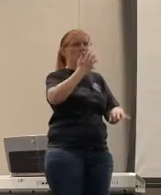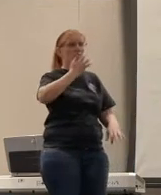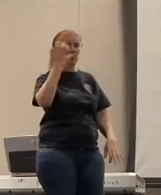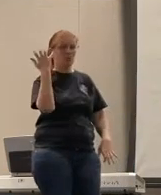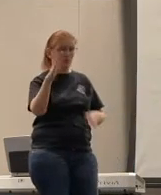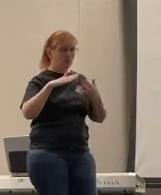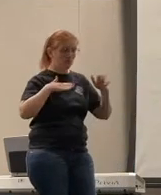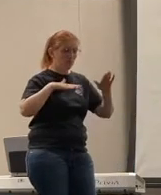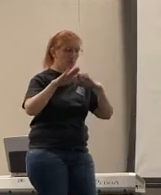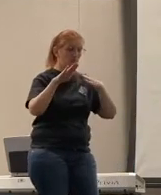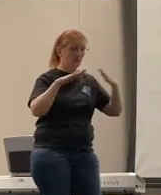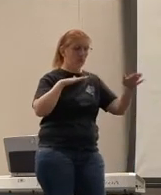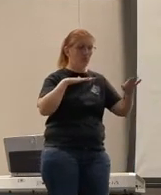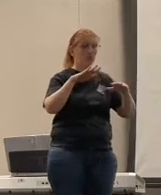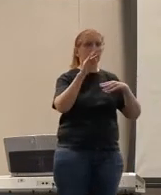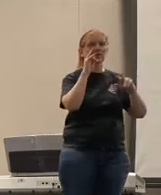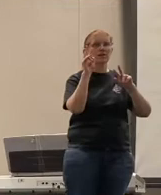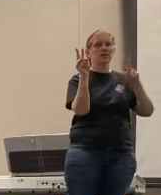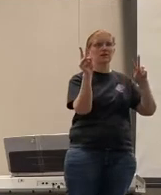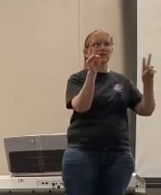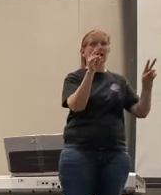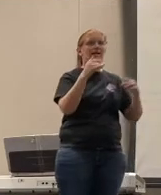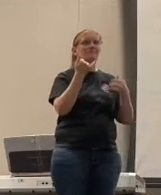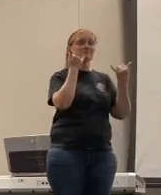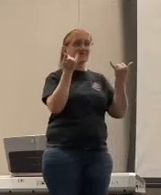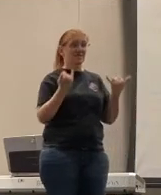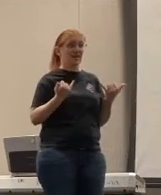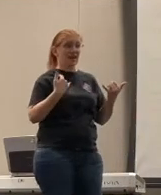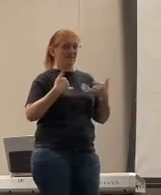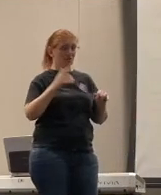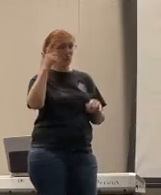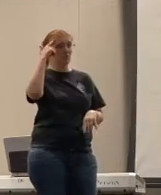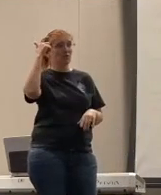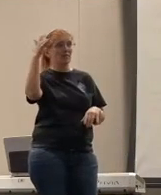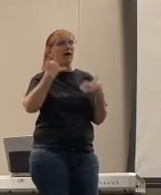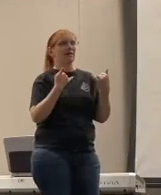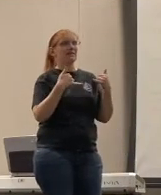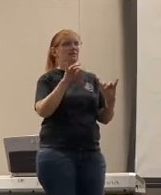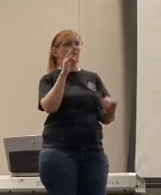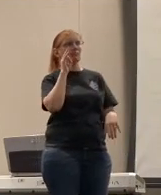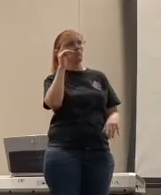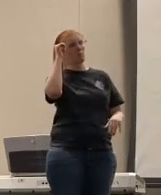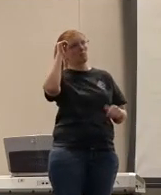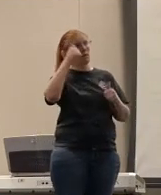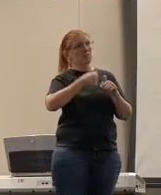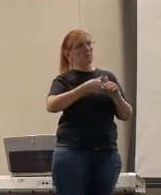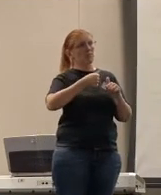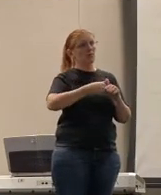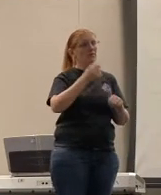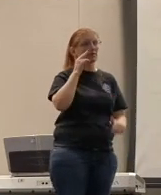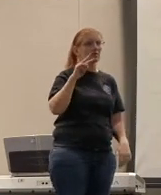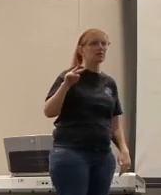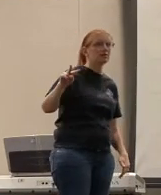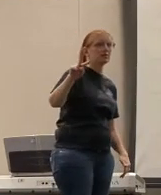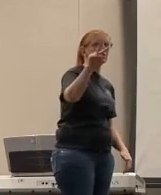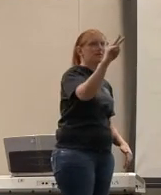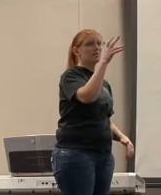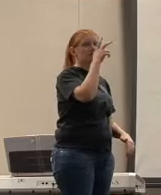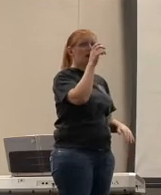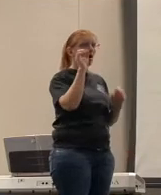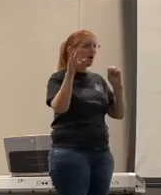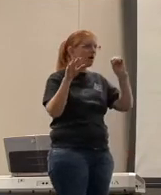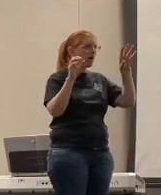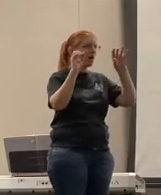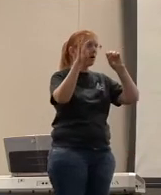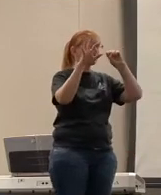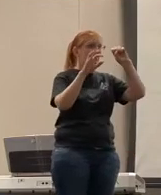today, when I dream about it, I can still see that road. I love that road. I love that dirt road. It just brings back a lot of memories.